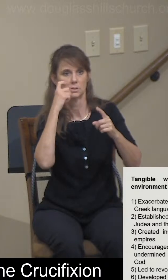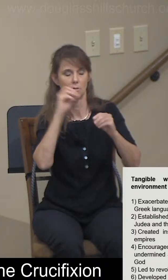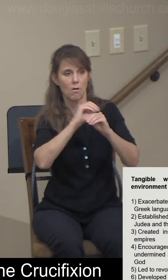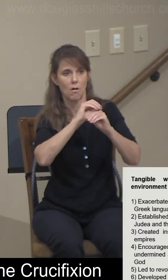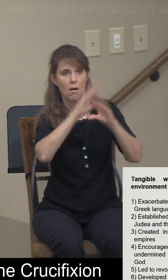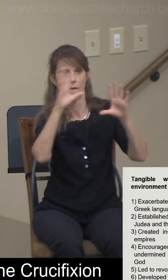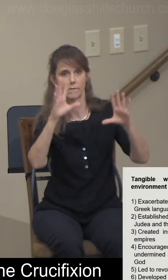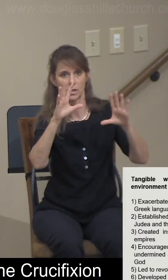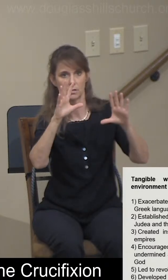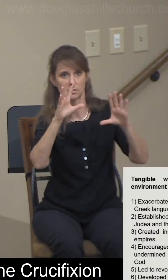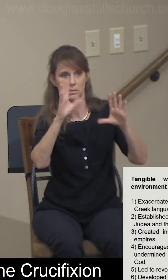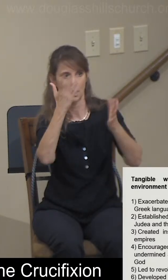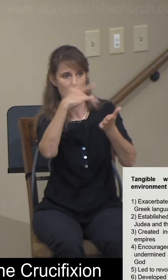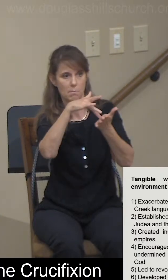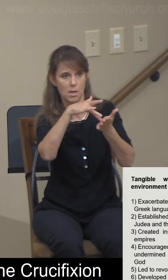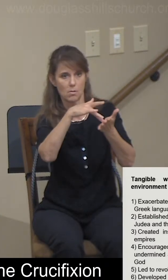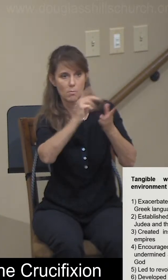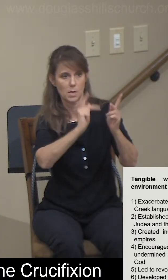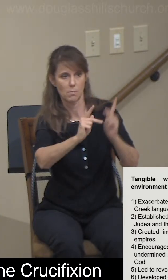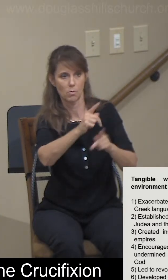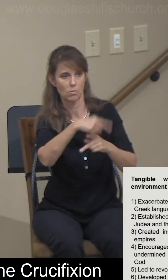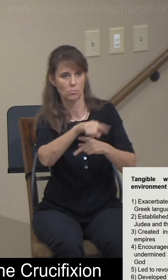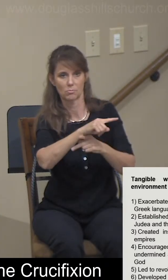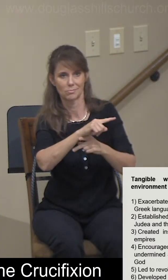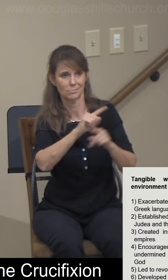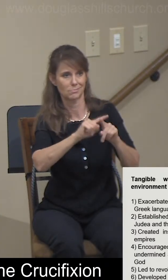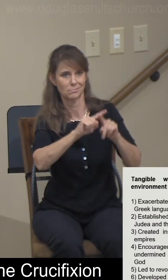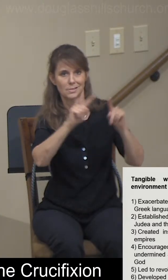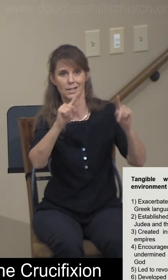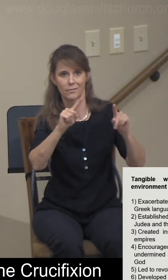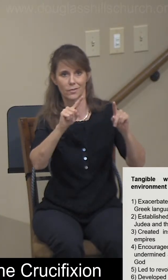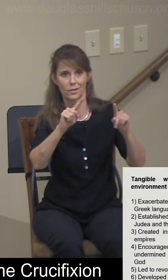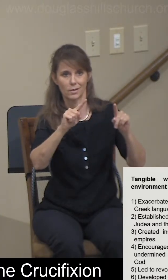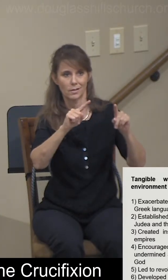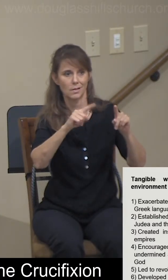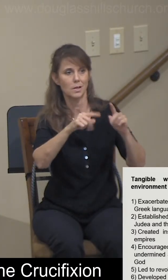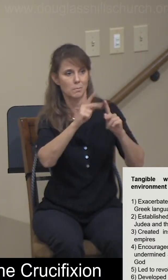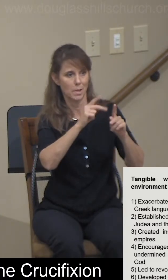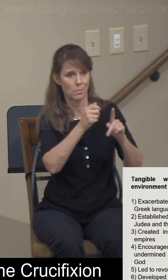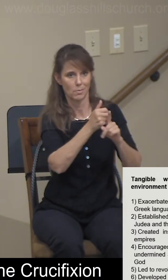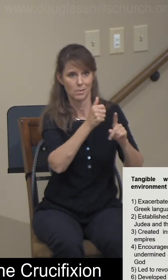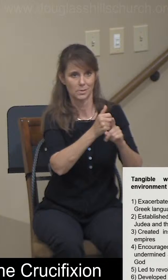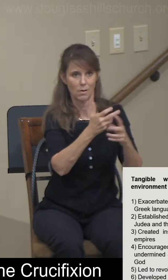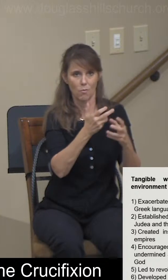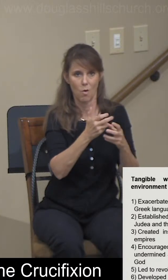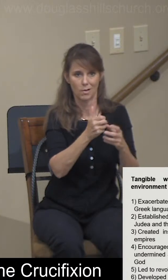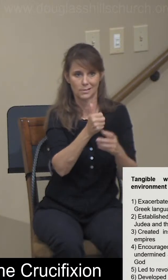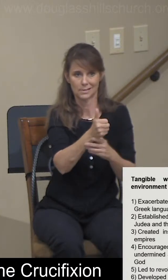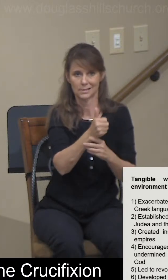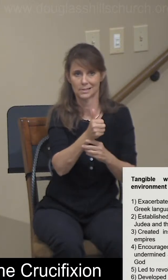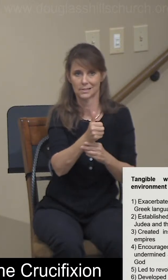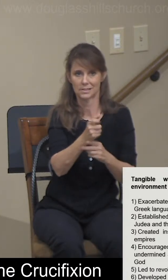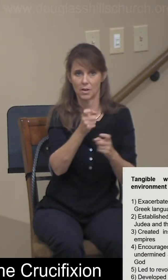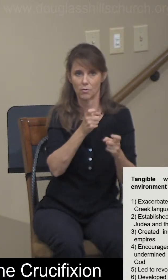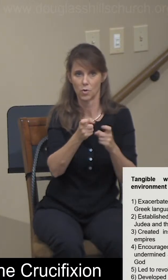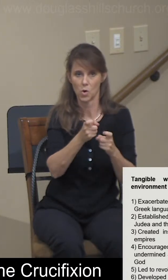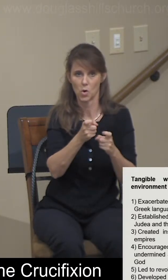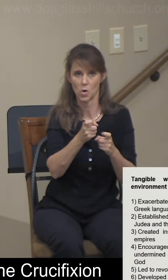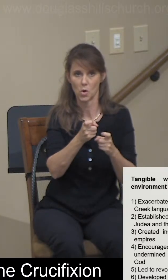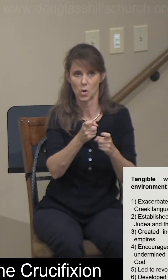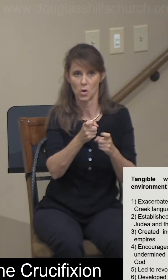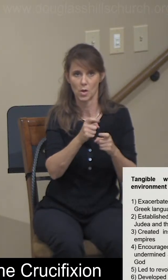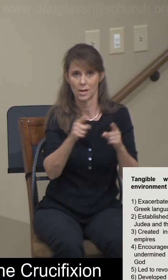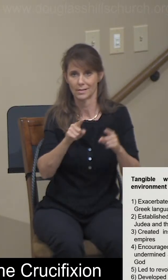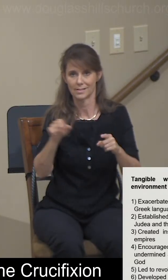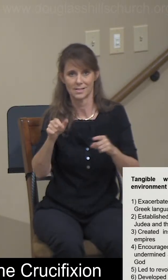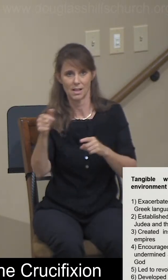among a region or among a people who are eager for self-rule. And they're a fly in the ointment, if you